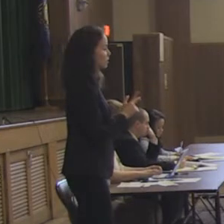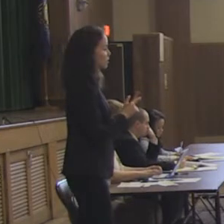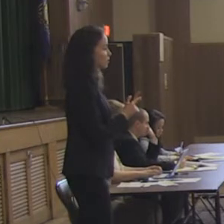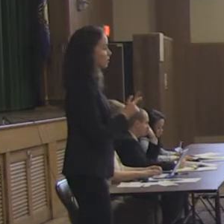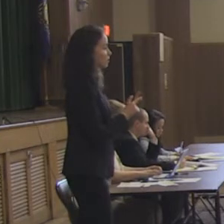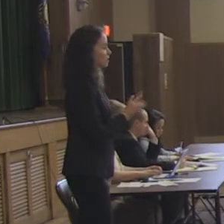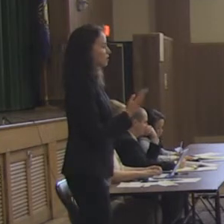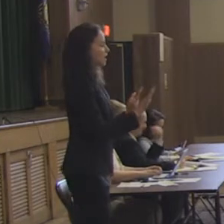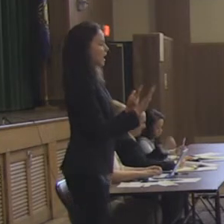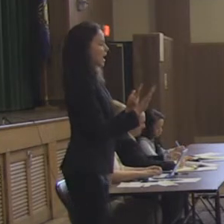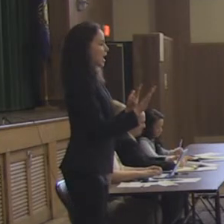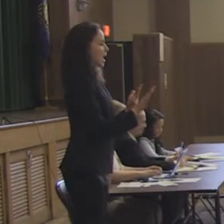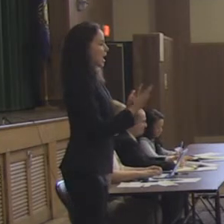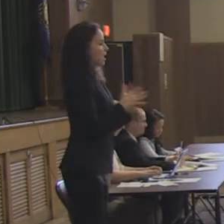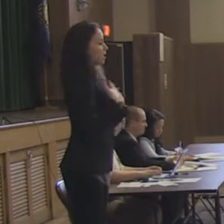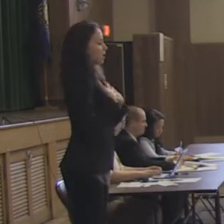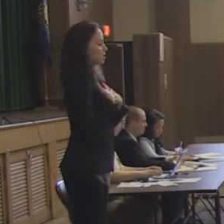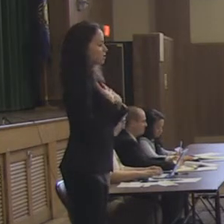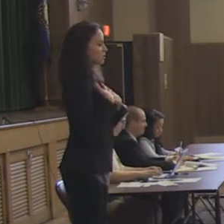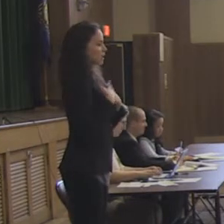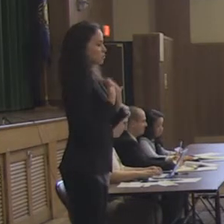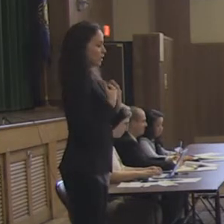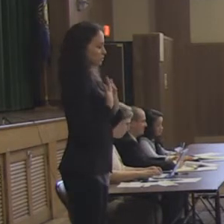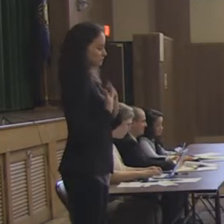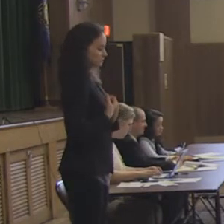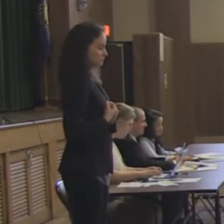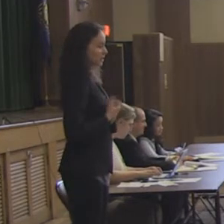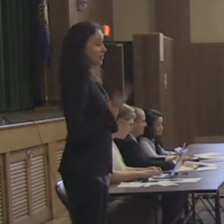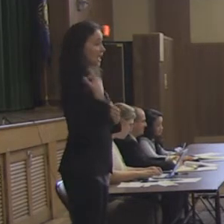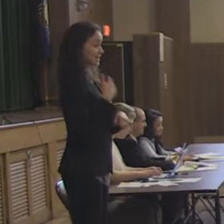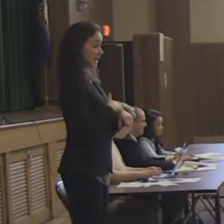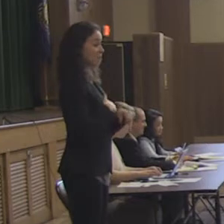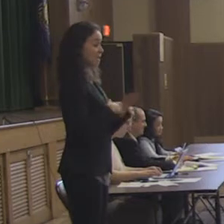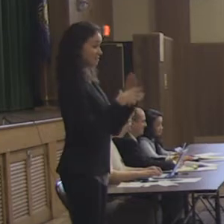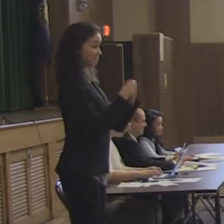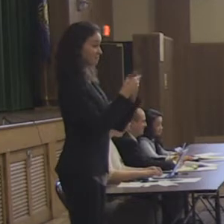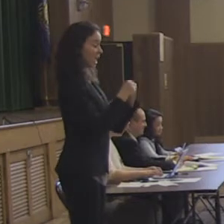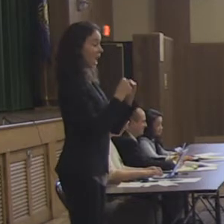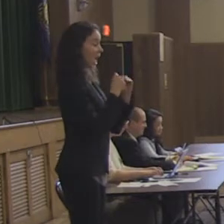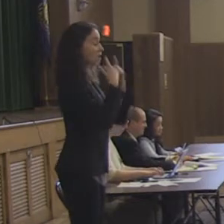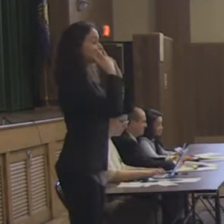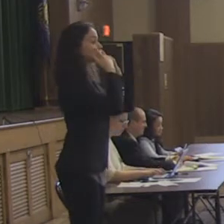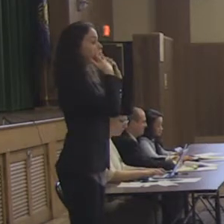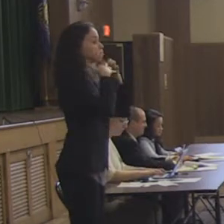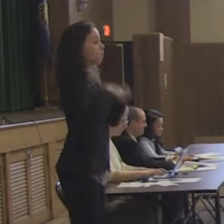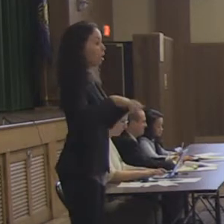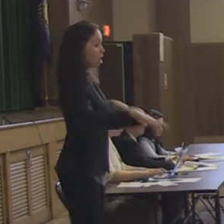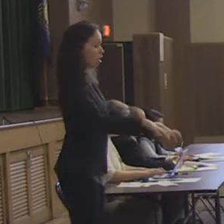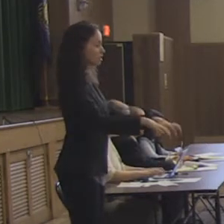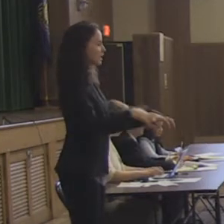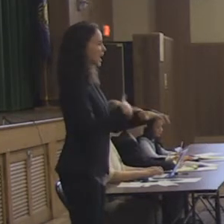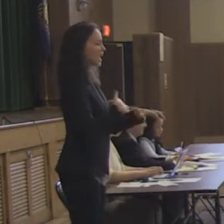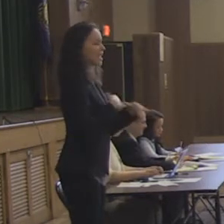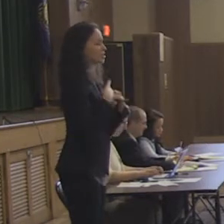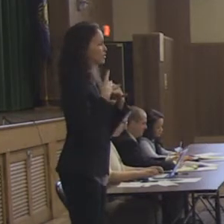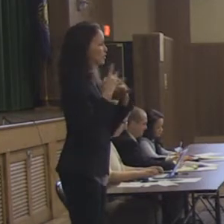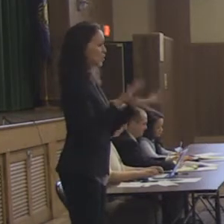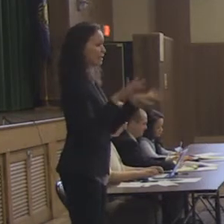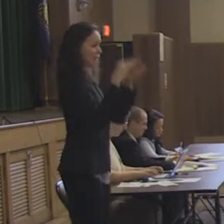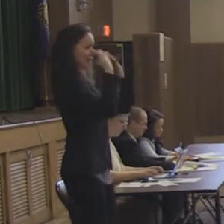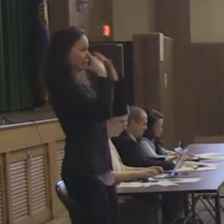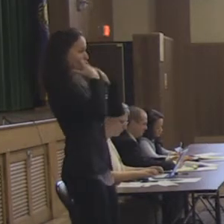Tried to keep it together, because the last time I testified, I went hysterical, and I am not comfortable with that.